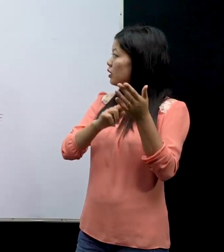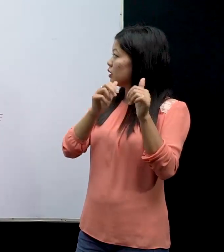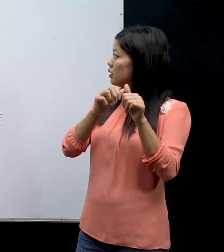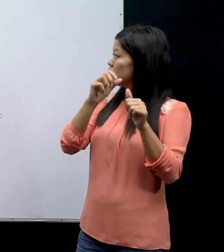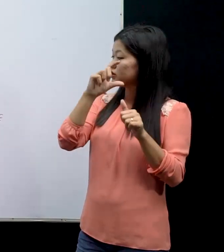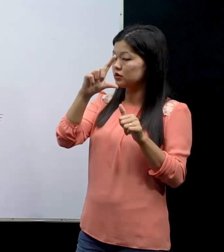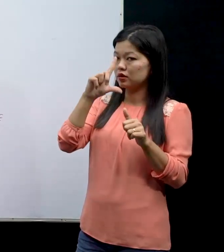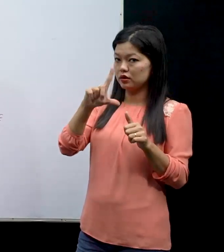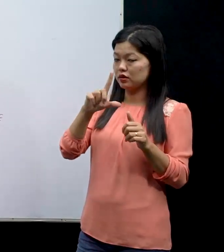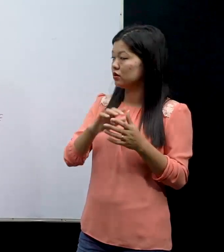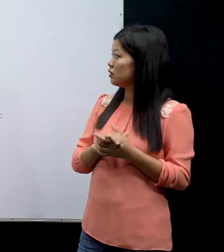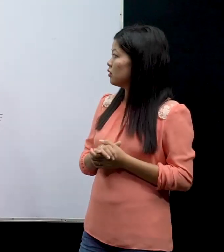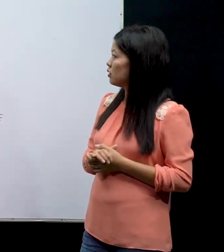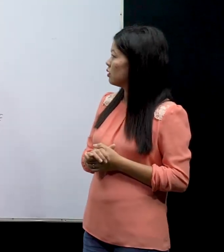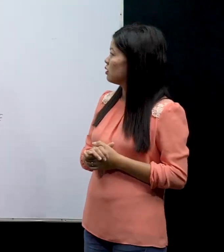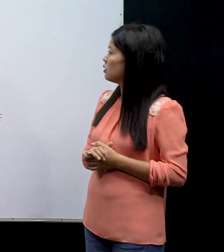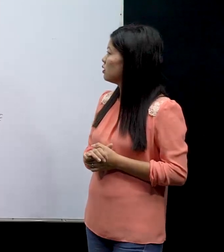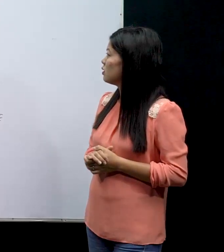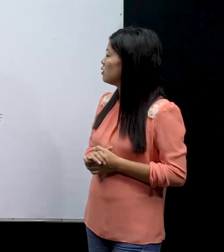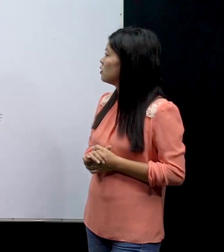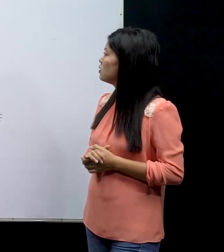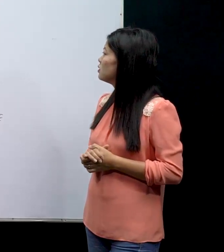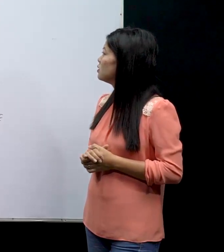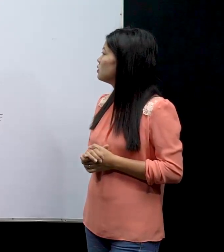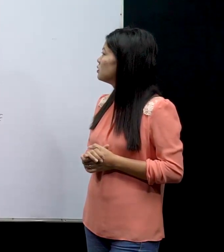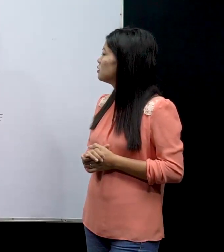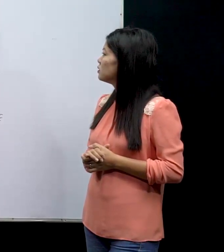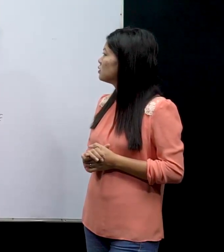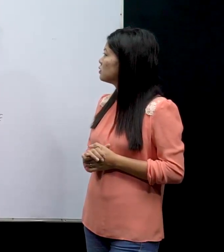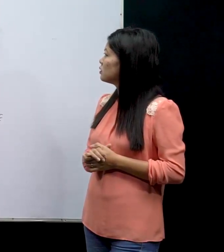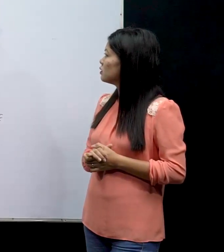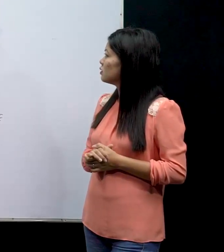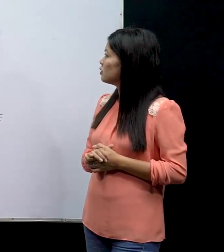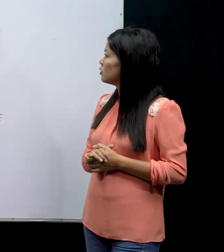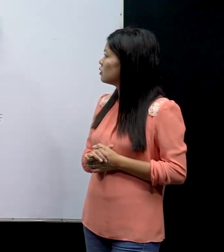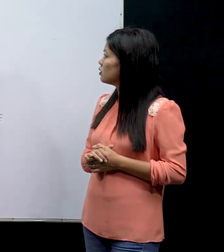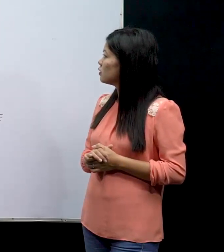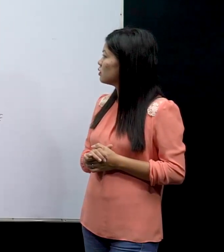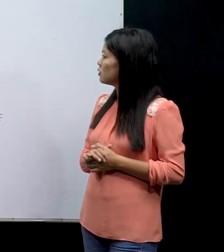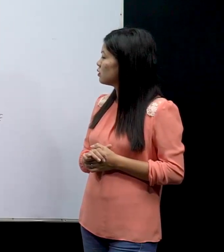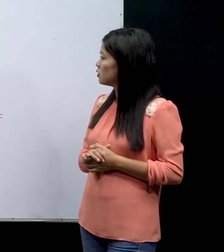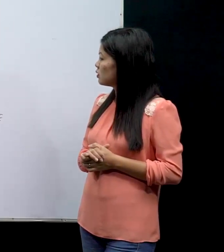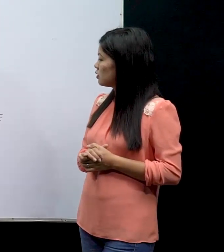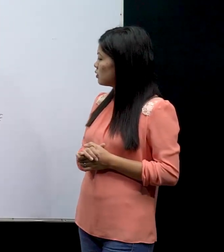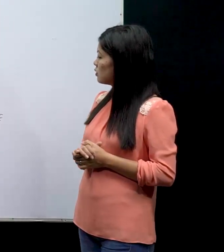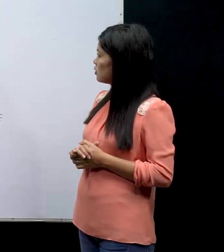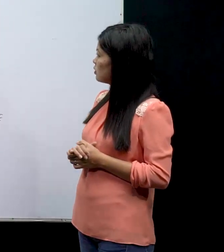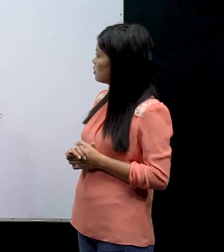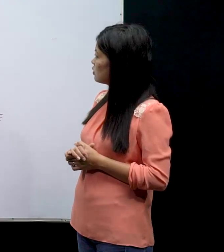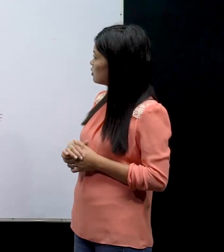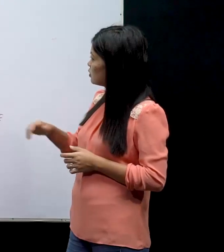Here in NaCl we have Na, this is 1 plus and this is 1 minus. That